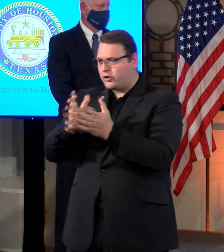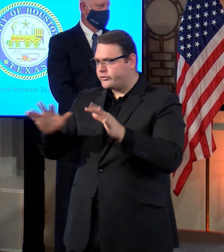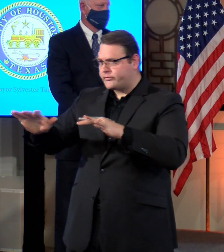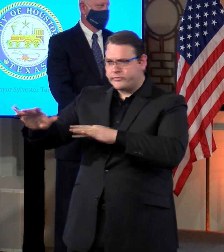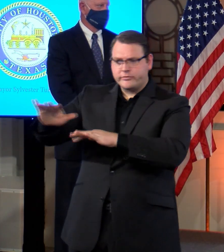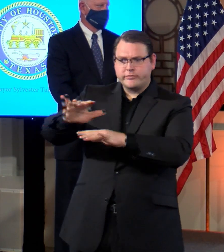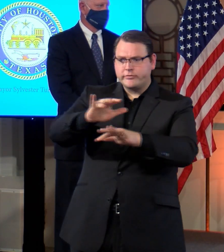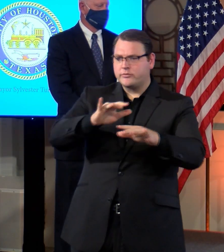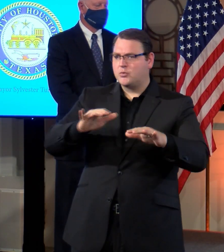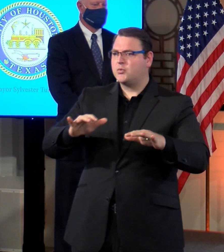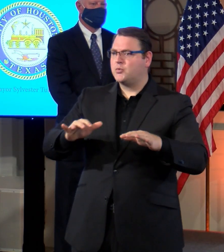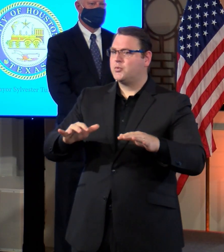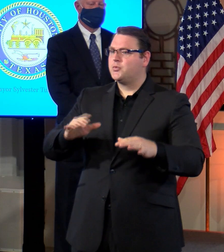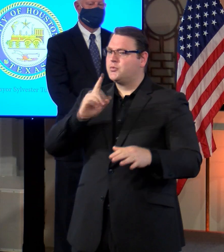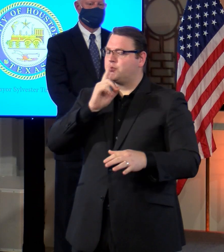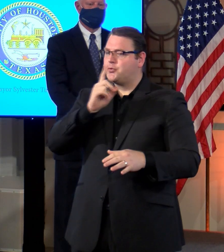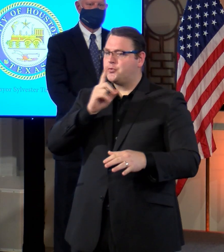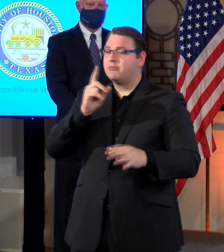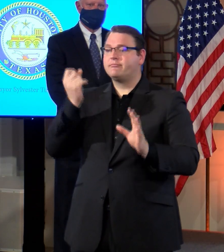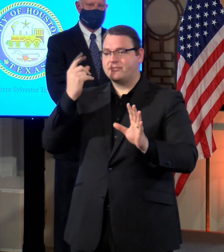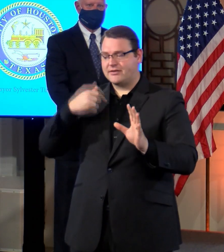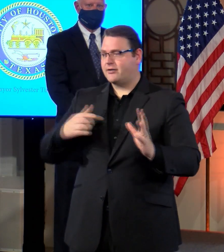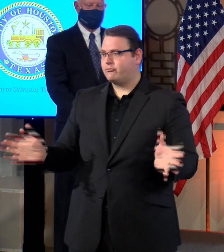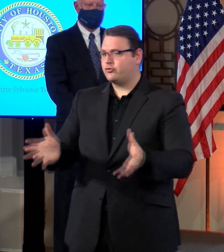members, the mayor, the administration, and the